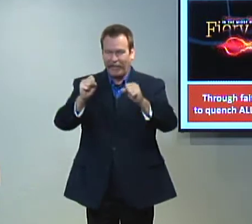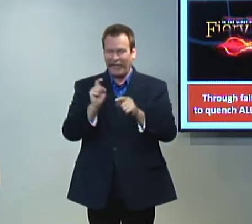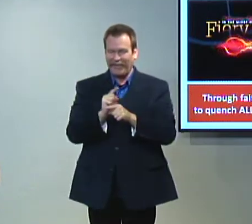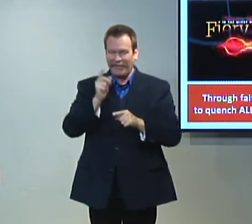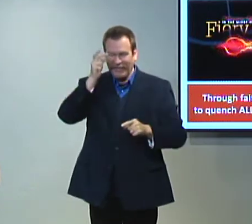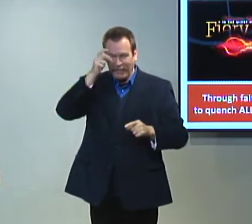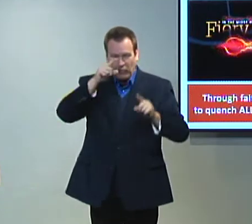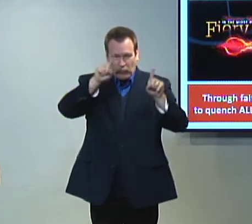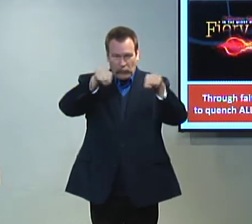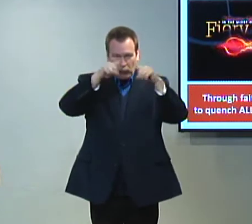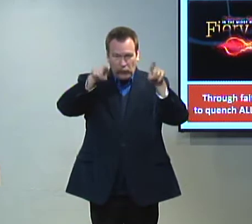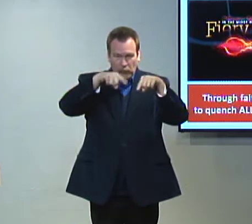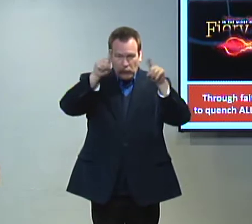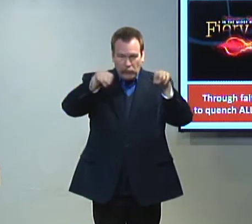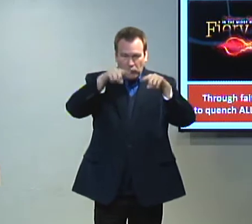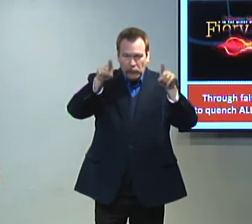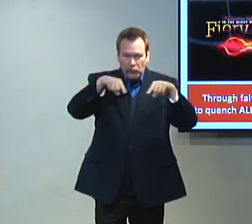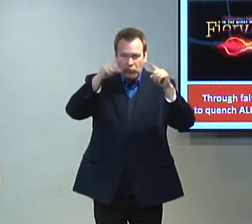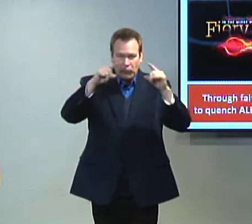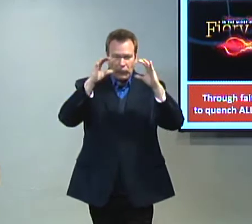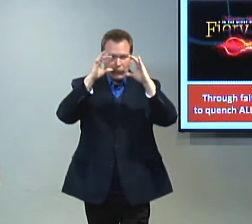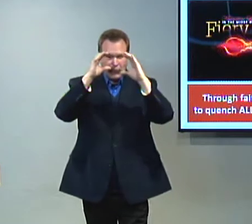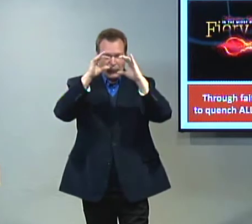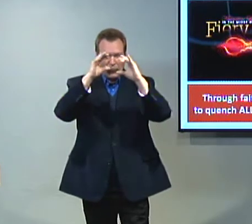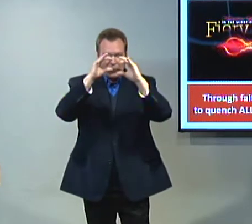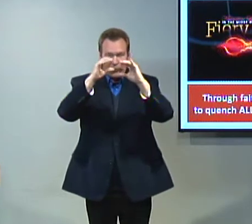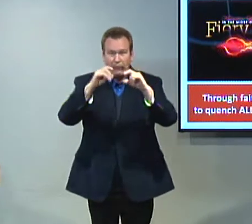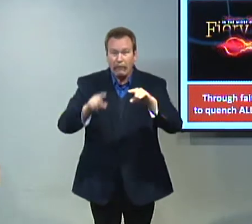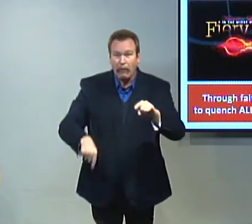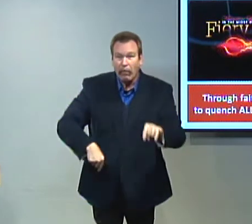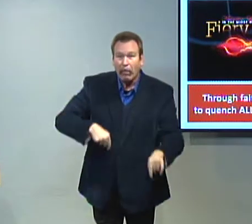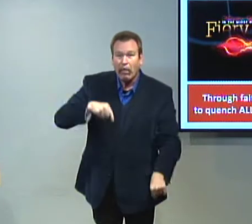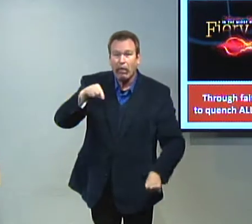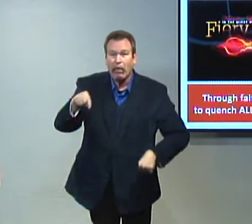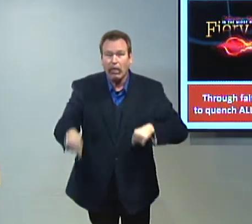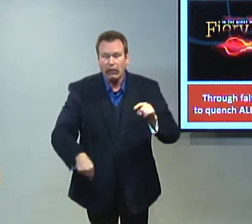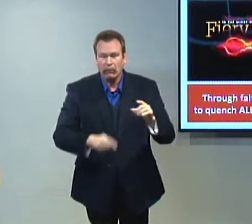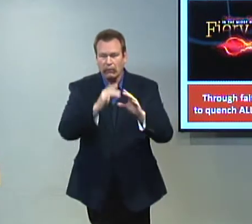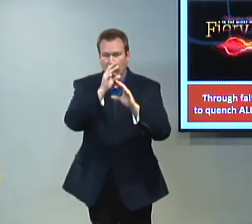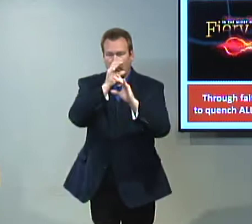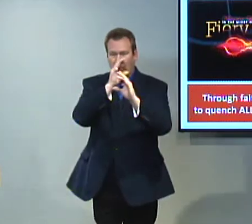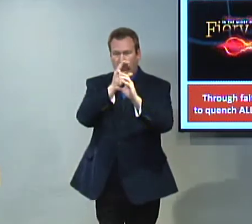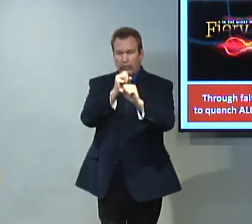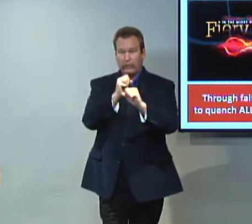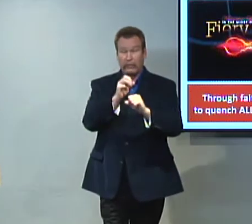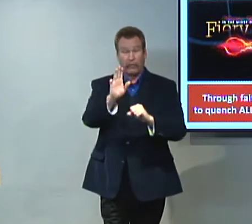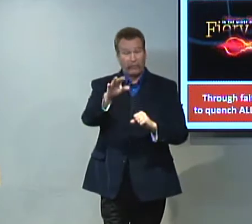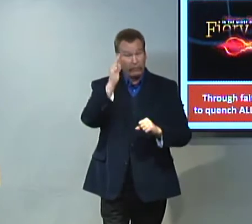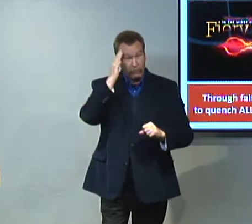fascinated. We are fascinated with everything that is going on. Table.